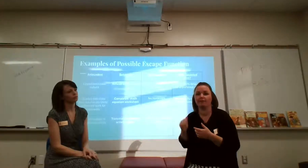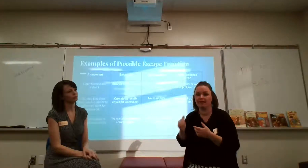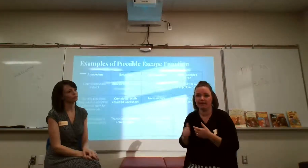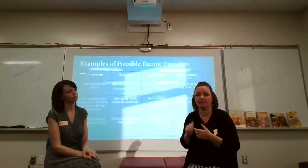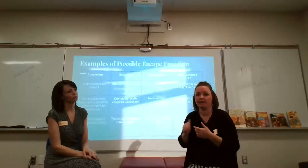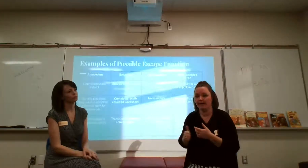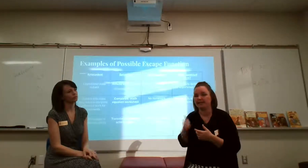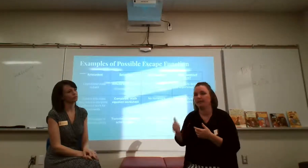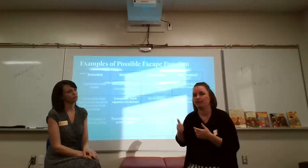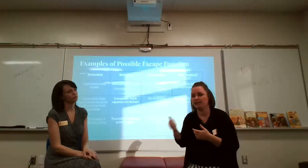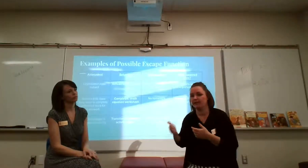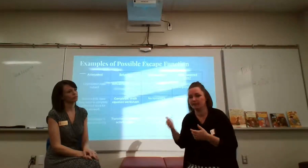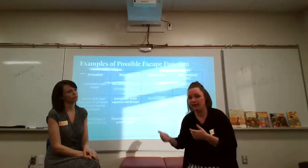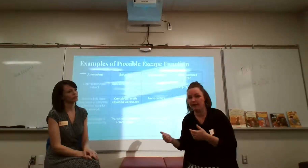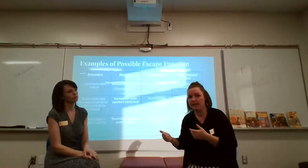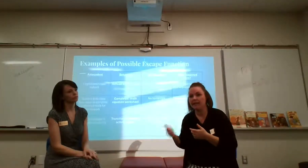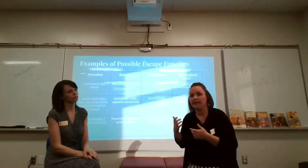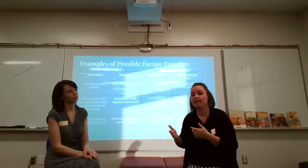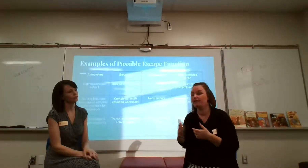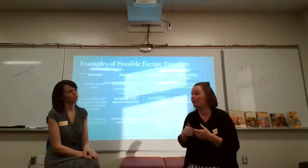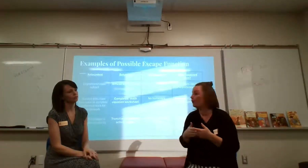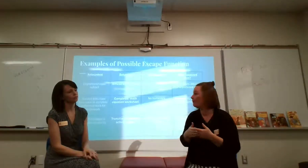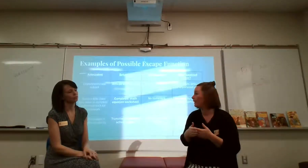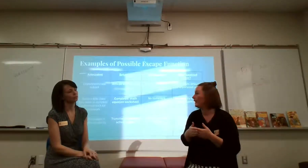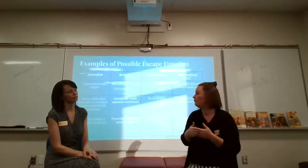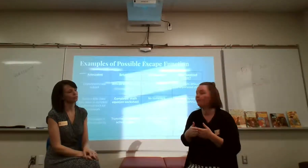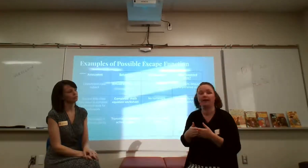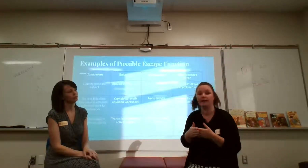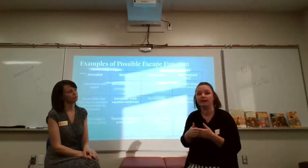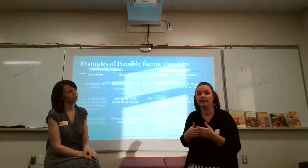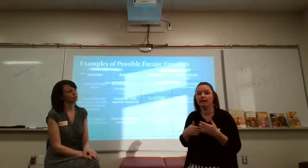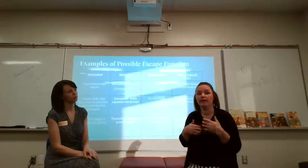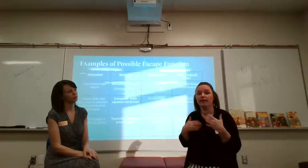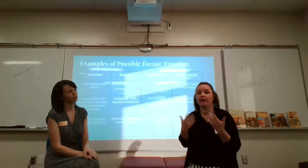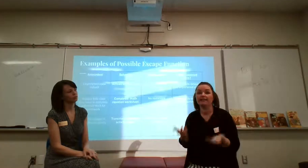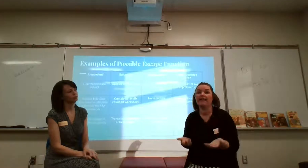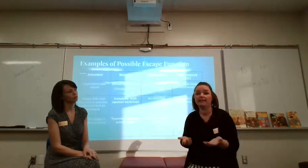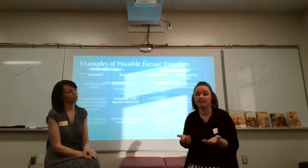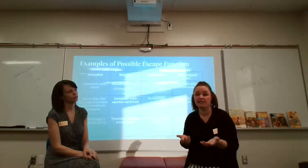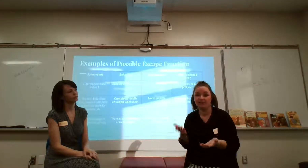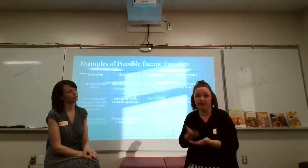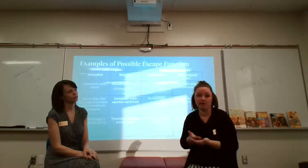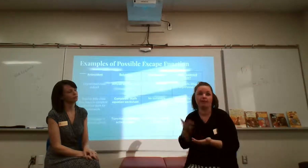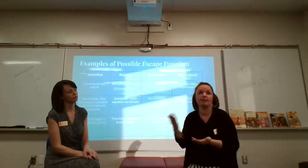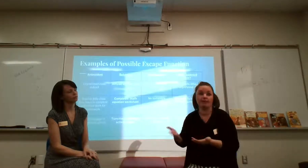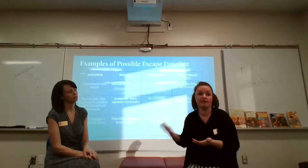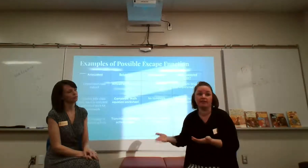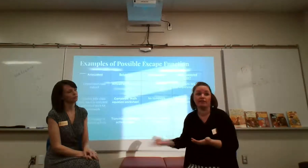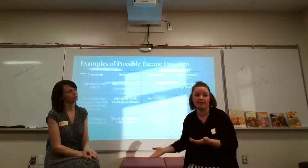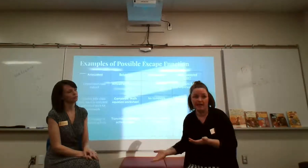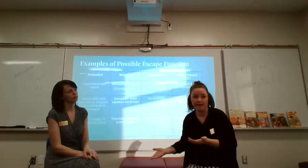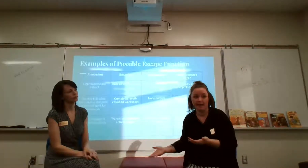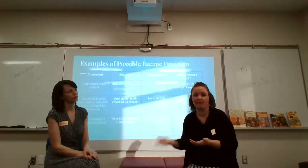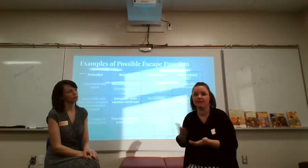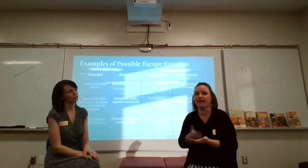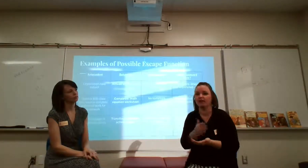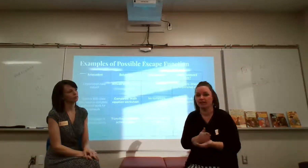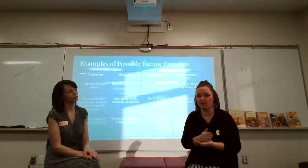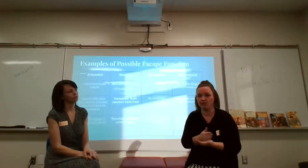being late for class every single day, even though it might have been intended to be a punishment and decrease that behavior. It's actually increasing